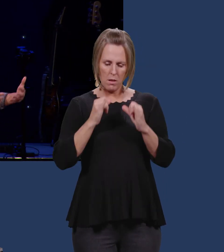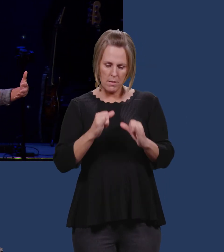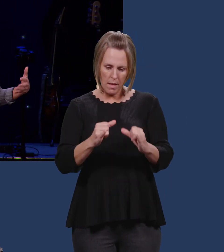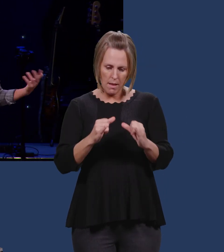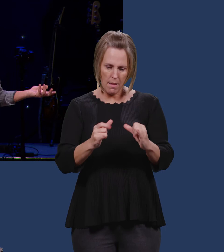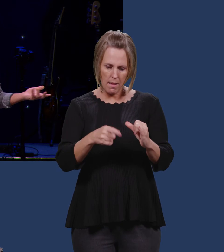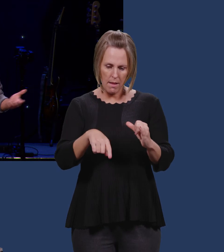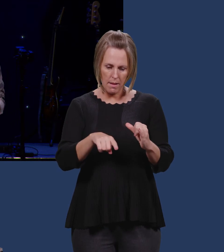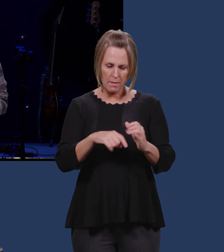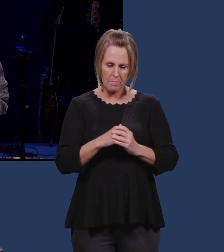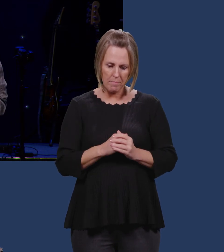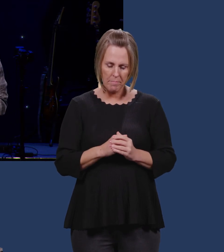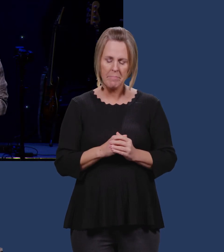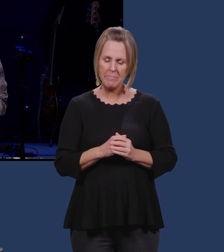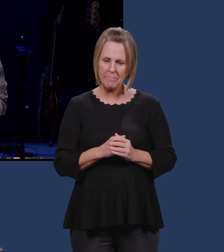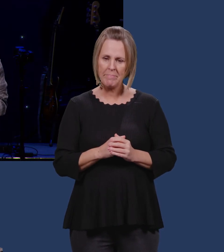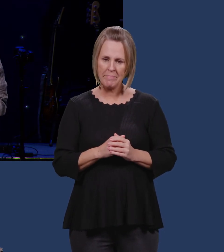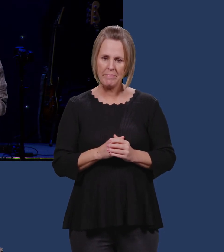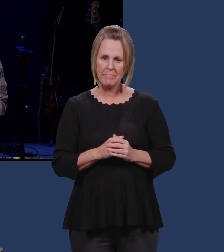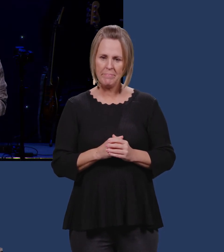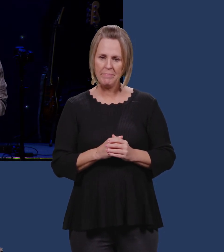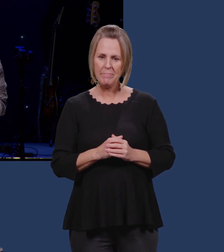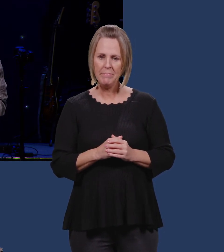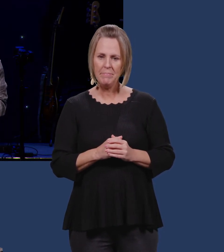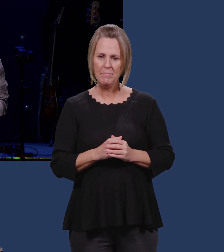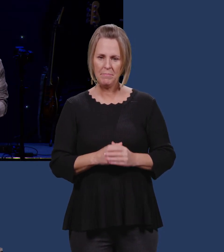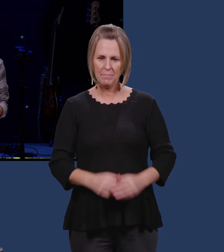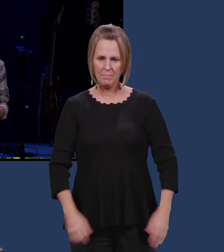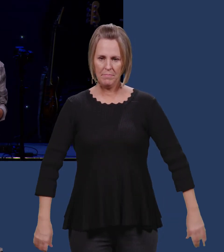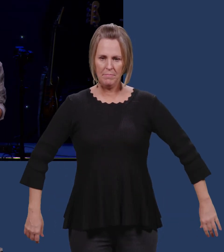says, well, yeah, he's a white man.